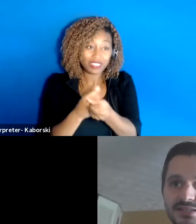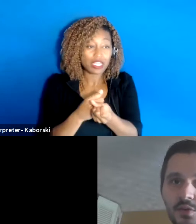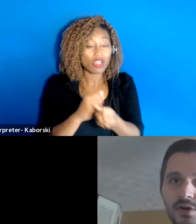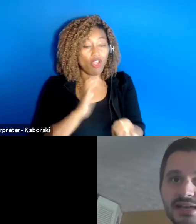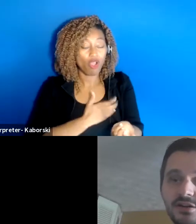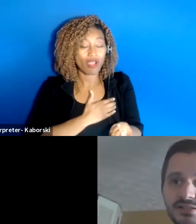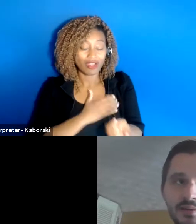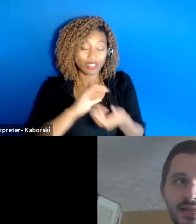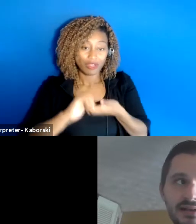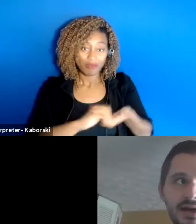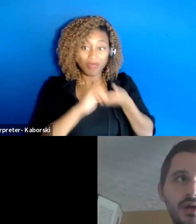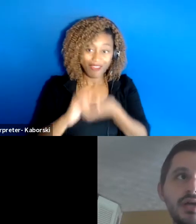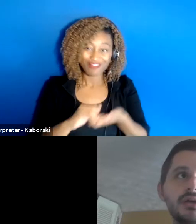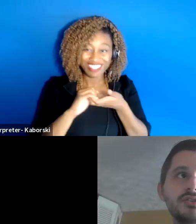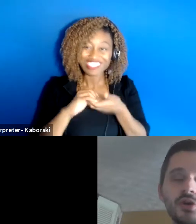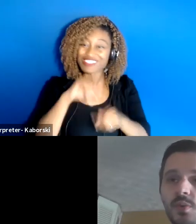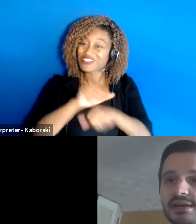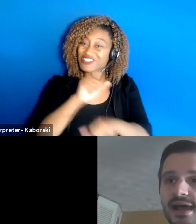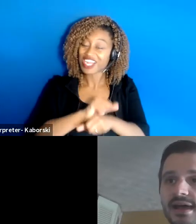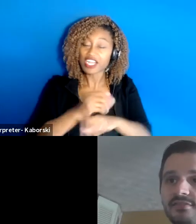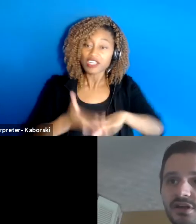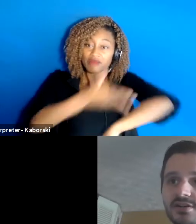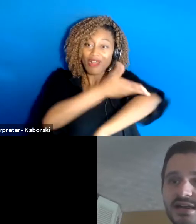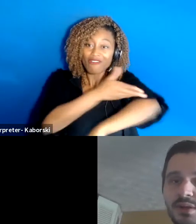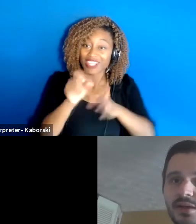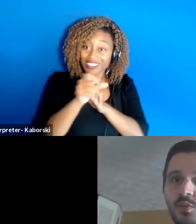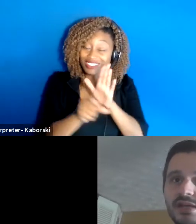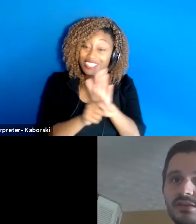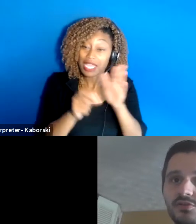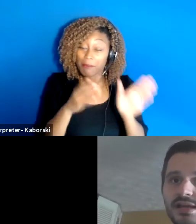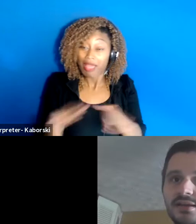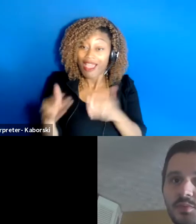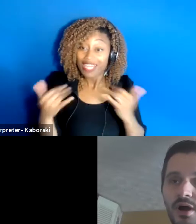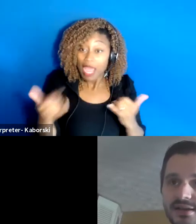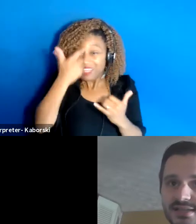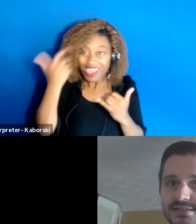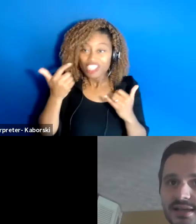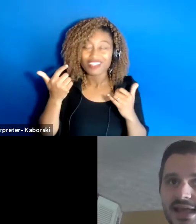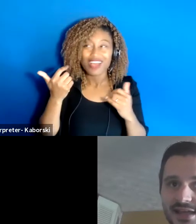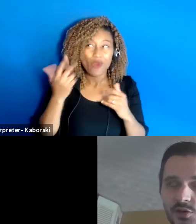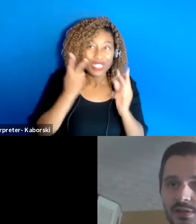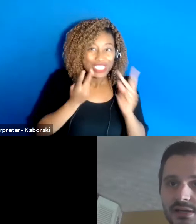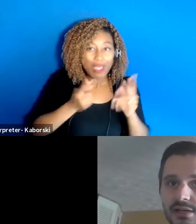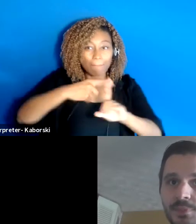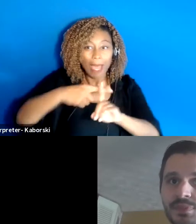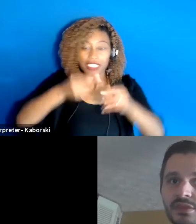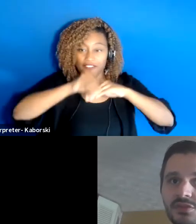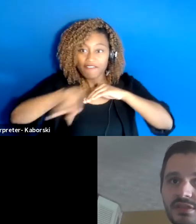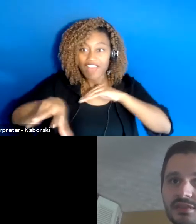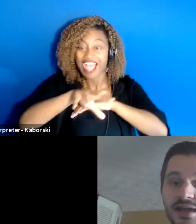the advocacy work in our state plan now. So we have in our state plan, we created a process that